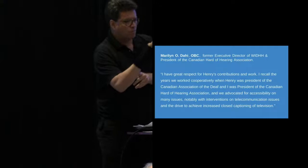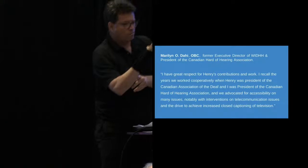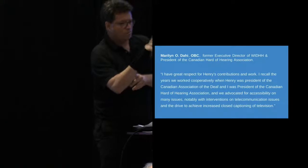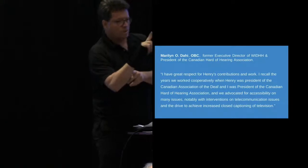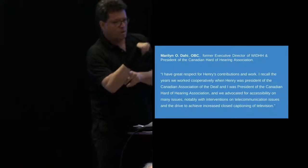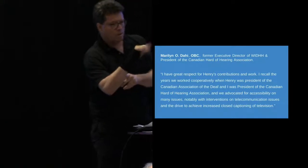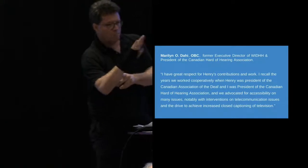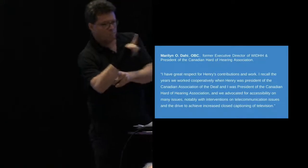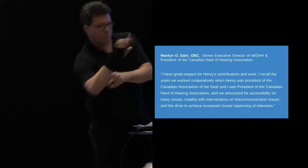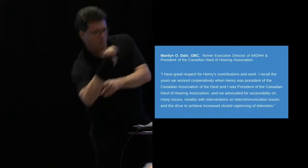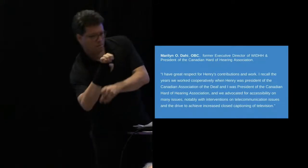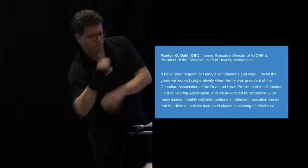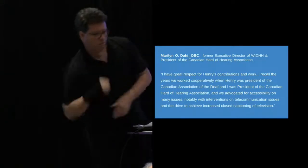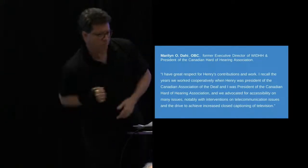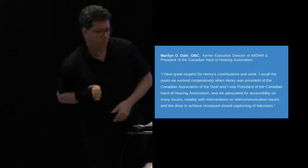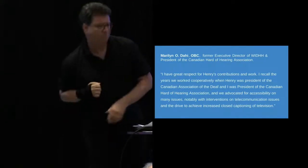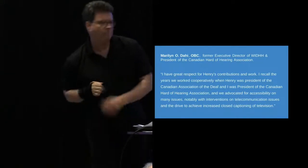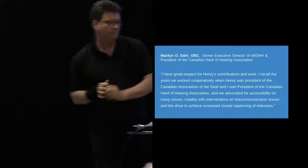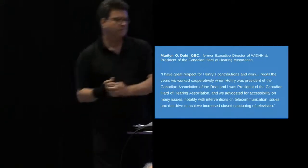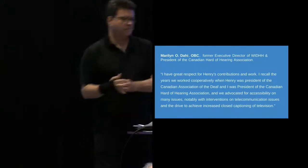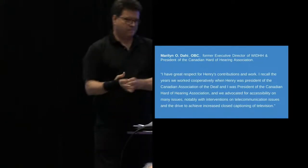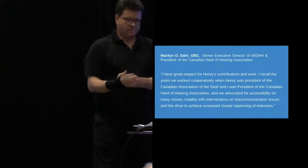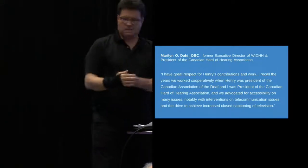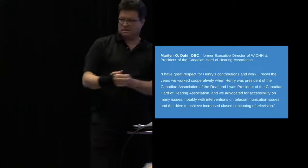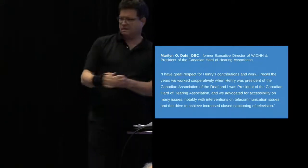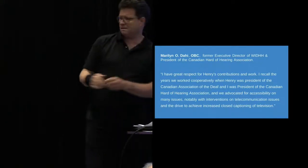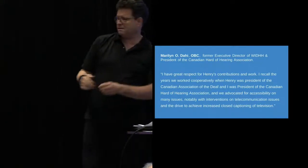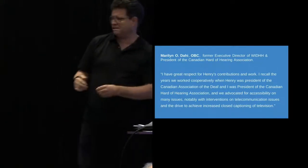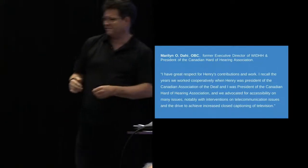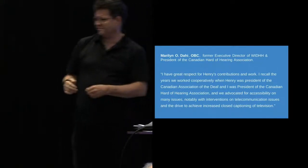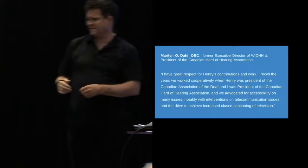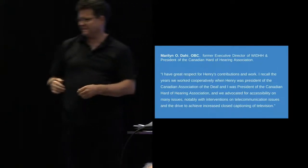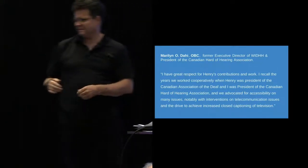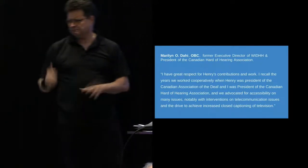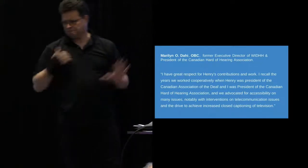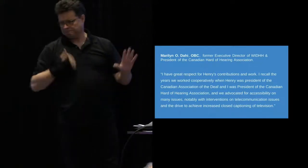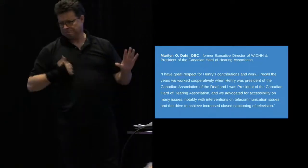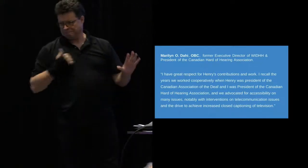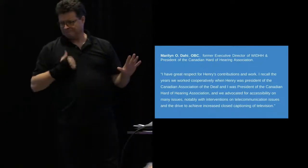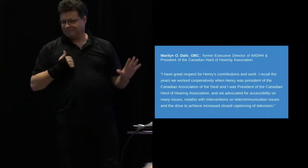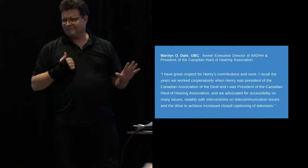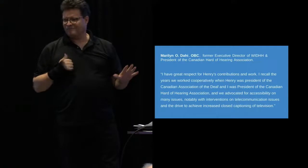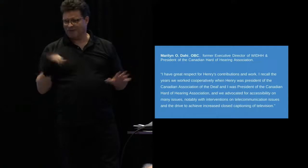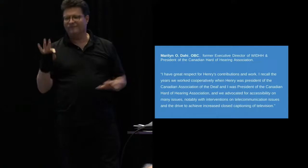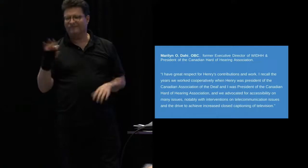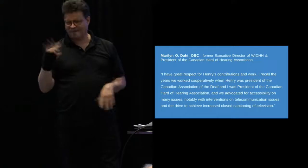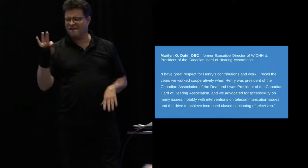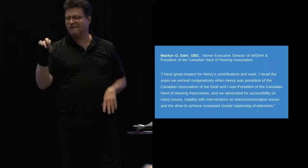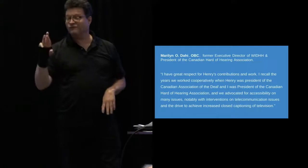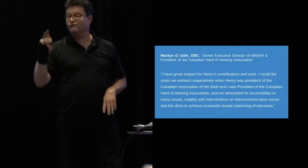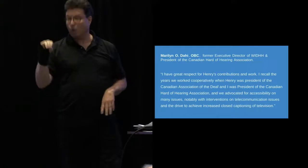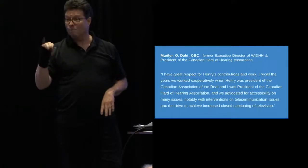never gives up." Pardon, spelling it one more time, formidable, for the deafblind interpreters.